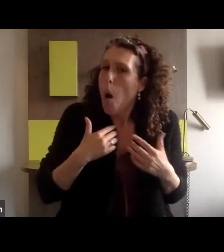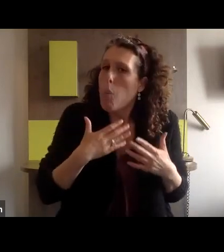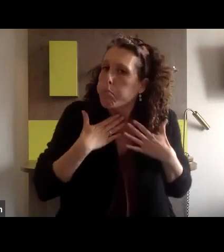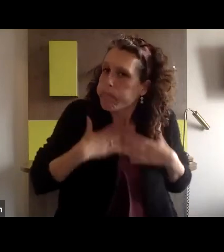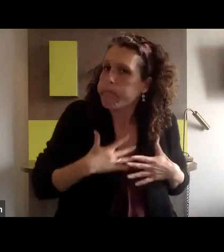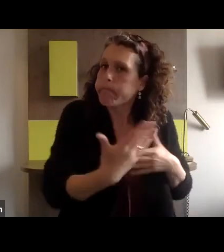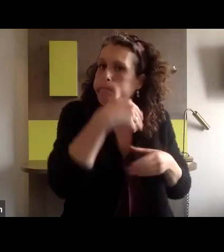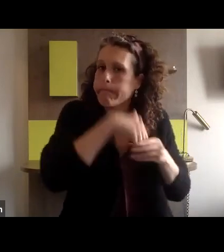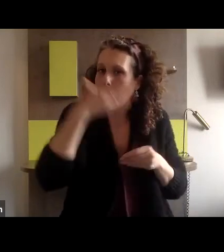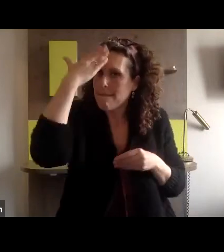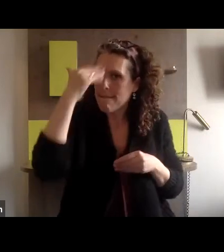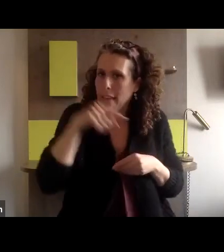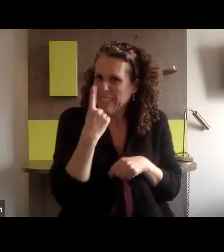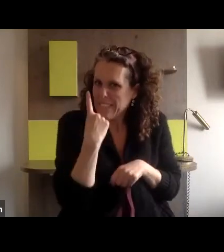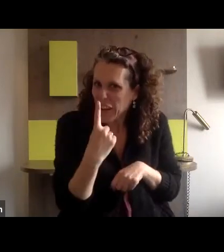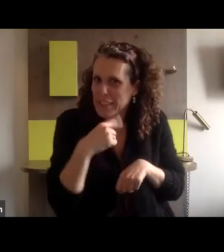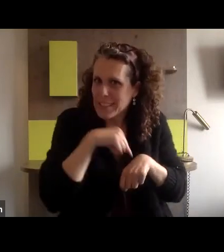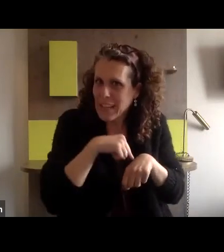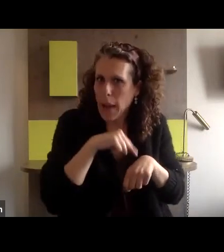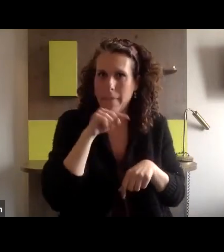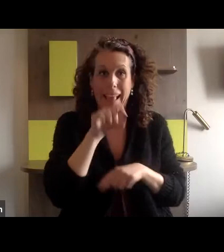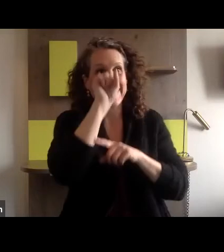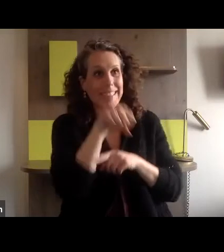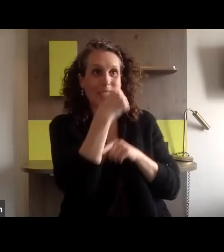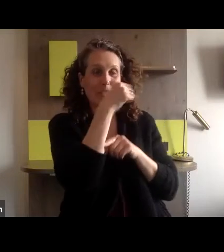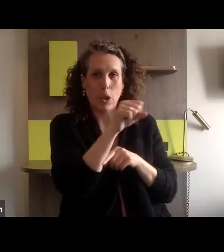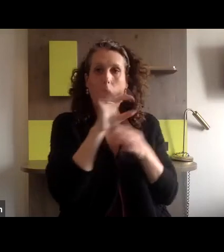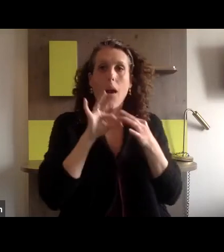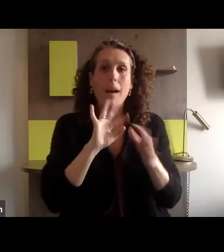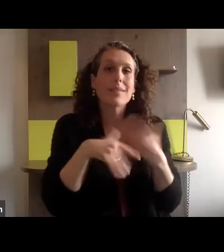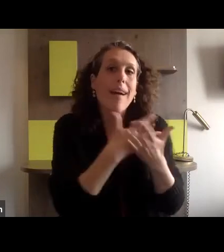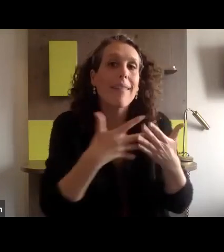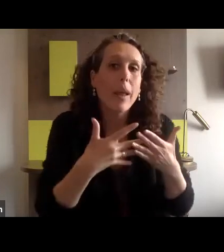used in sign language testing at all.